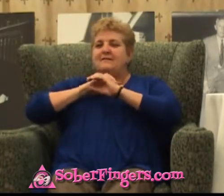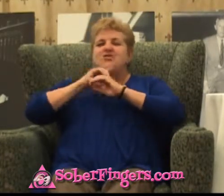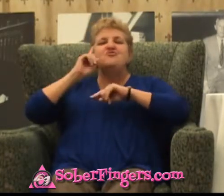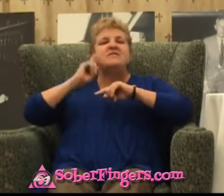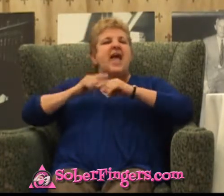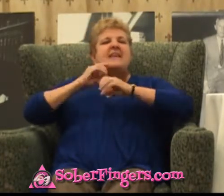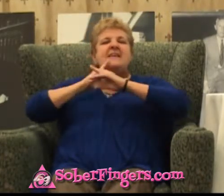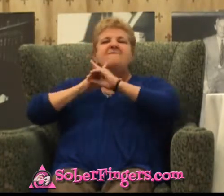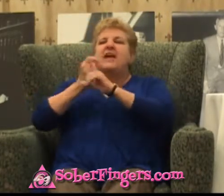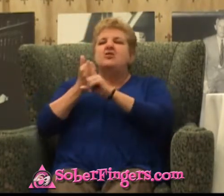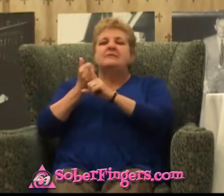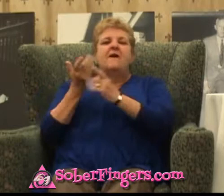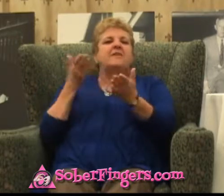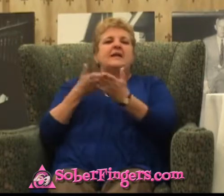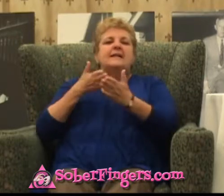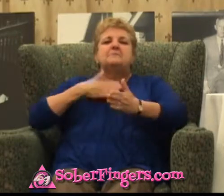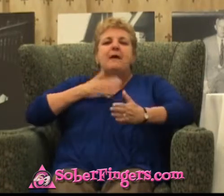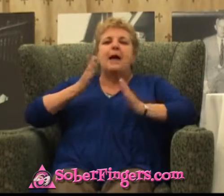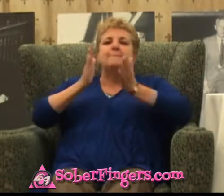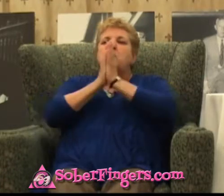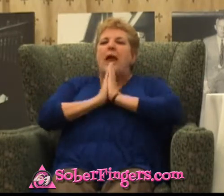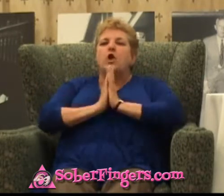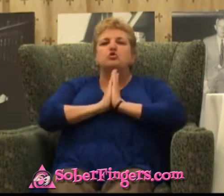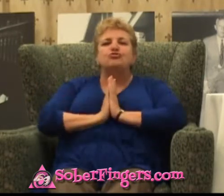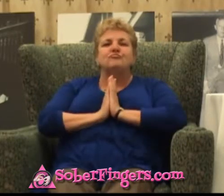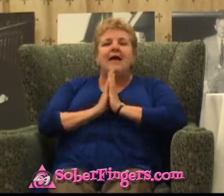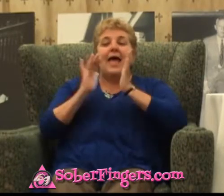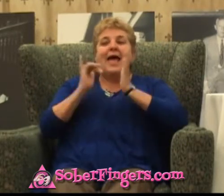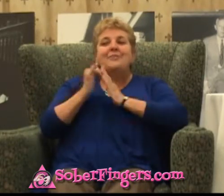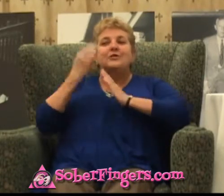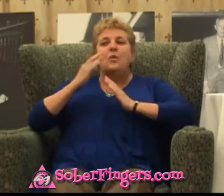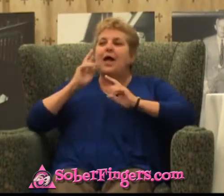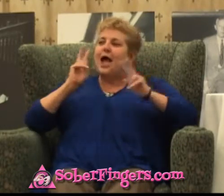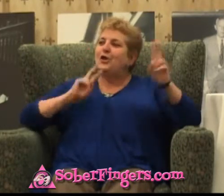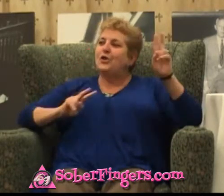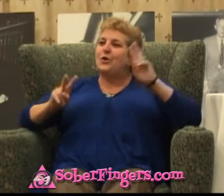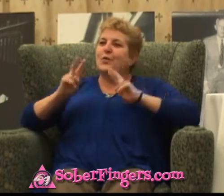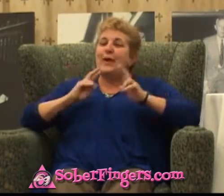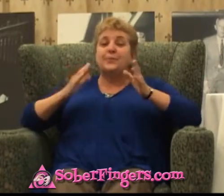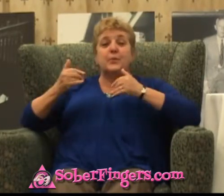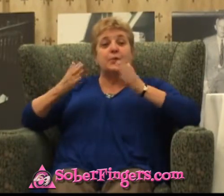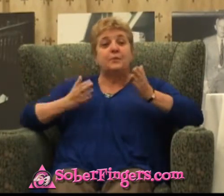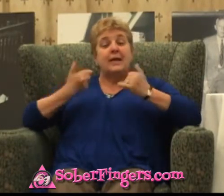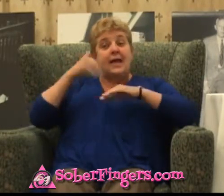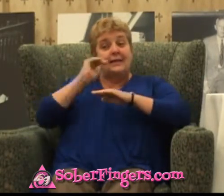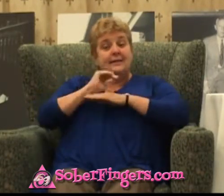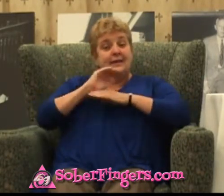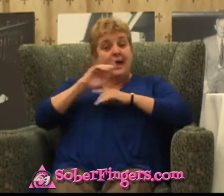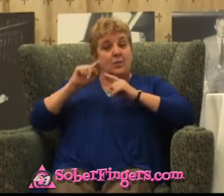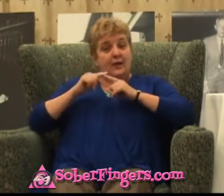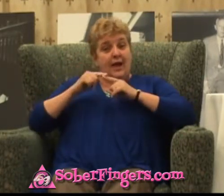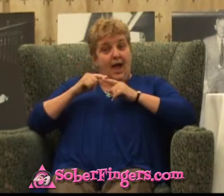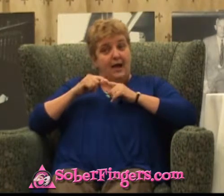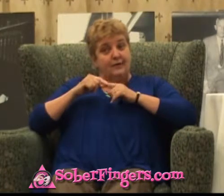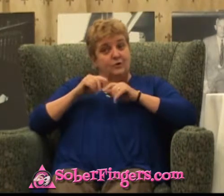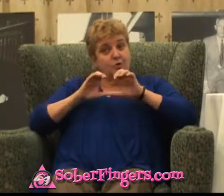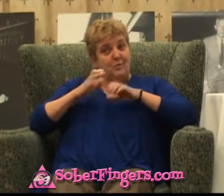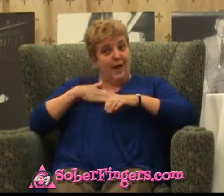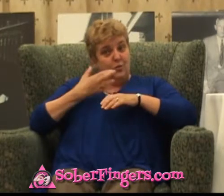And that's another reason that I try and look around a room, is because tonight, when I do my nightly review, I will take all of you back to